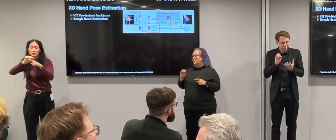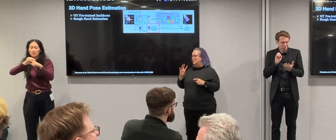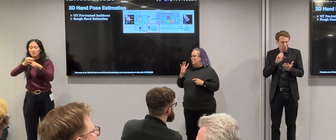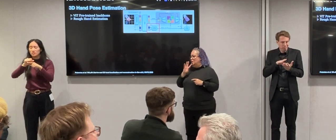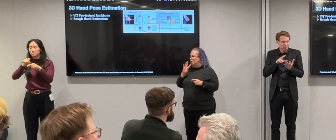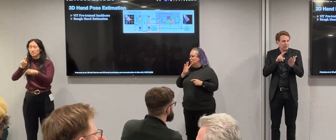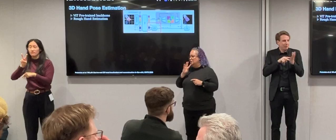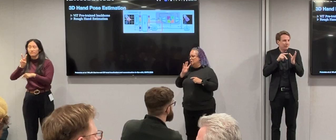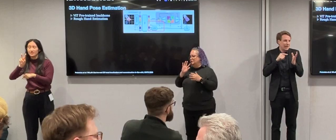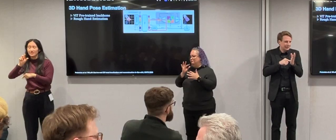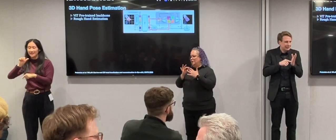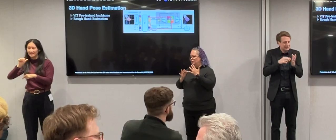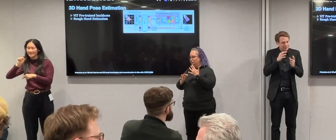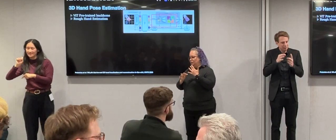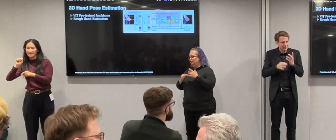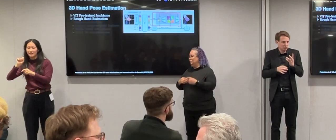features